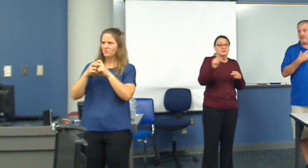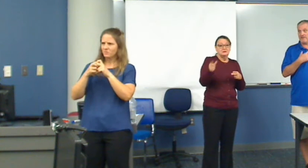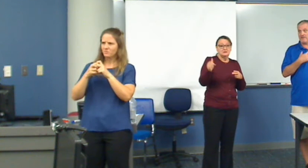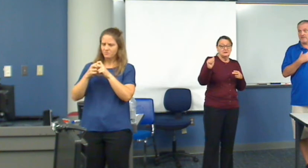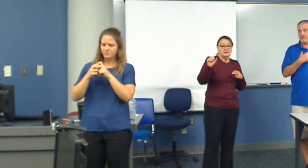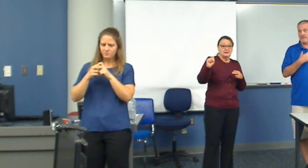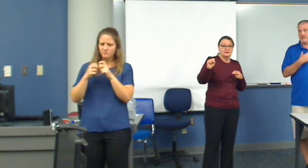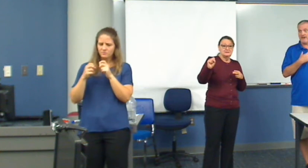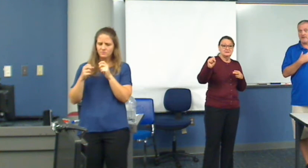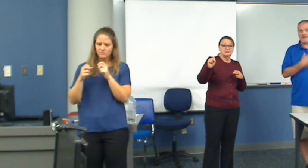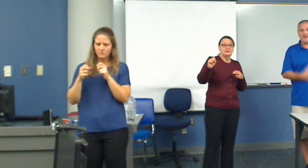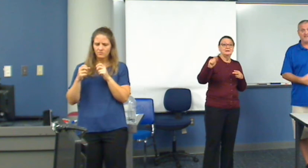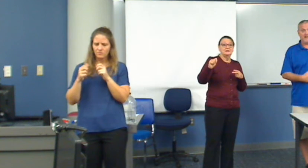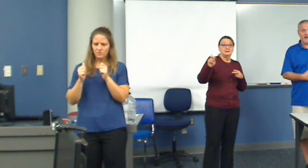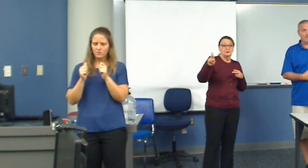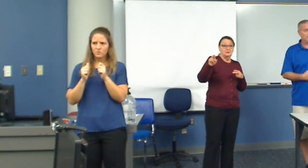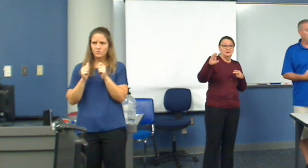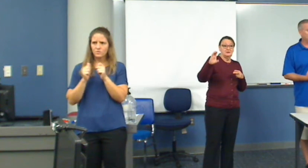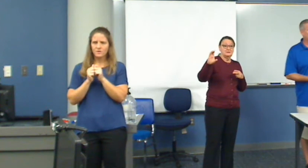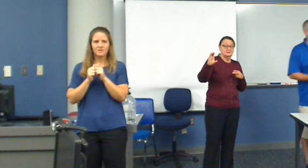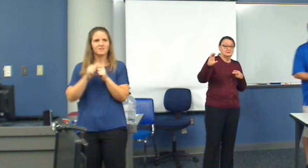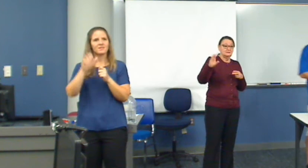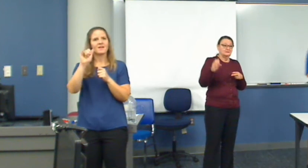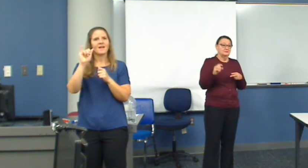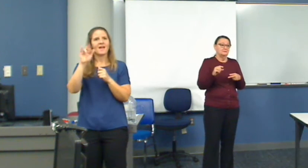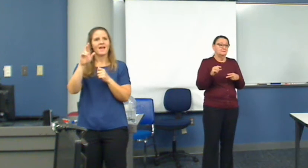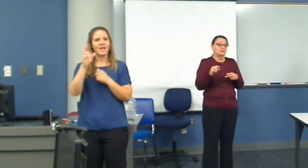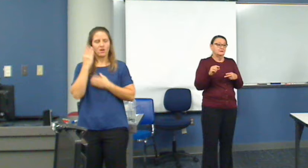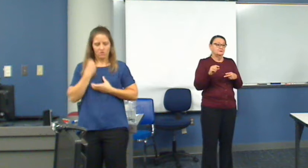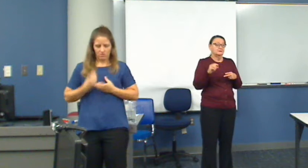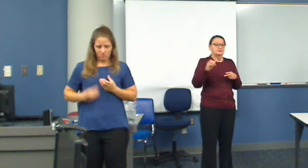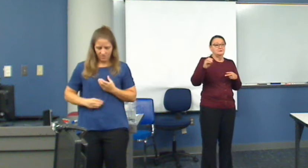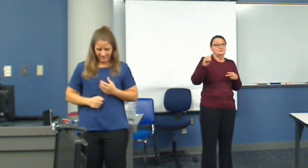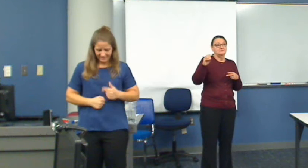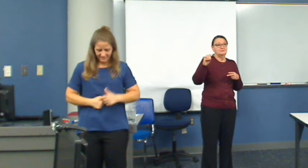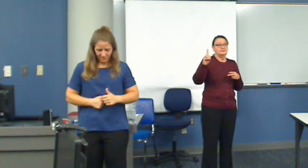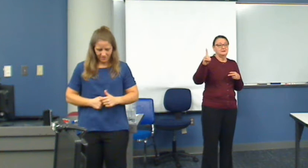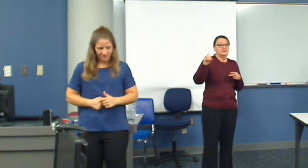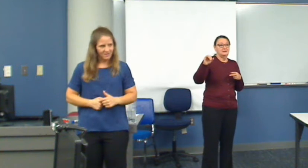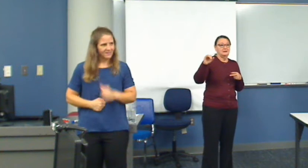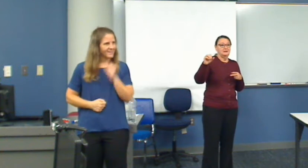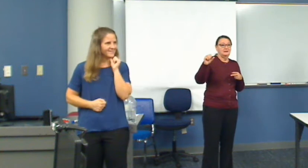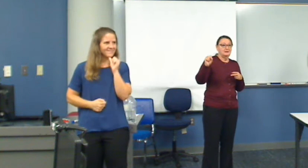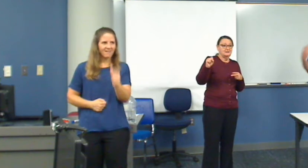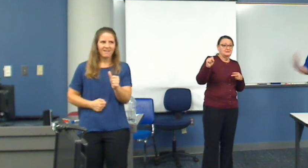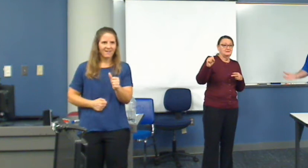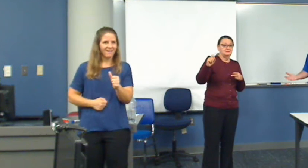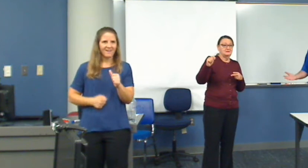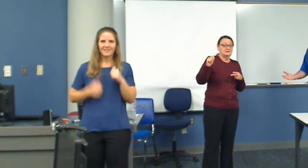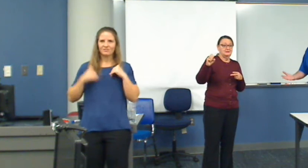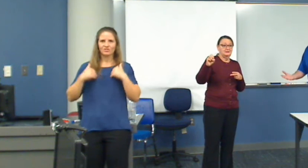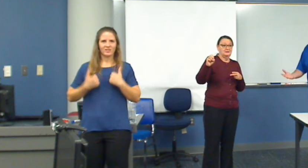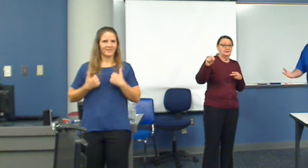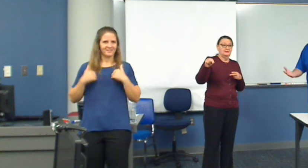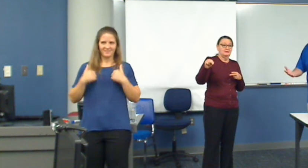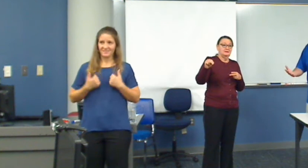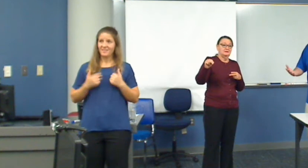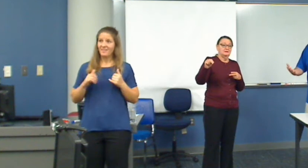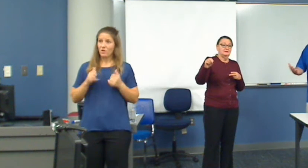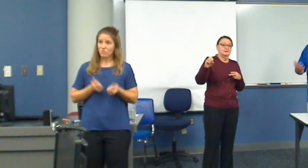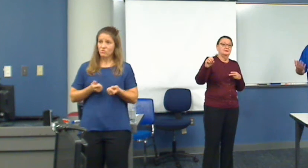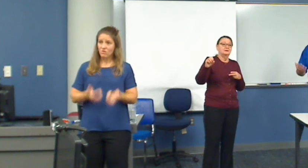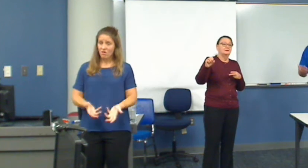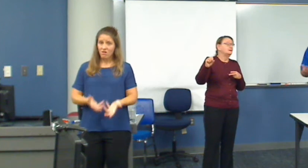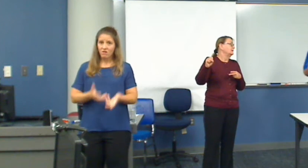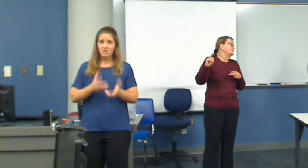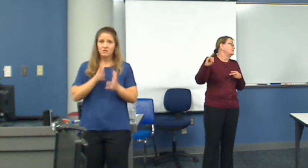by the air getting into the abdomen instead of the chest, which could lead to someone vomiting.